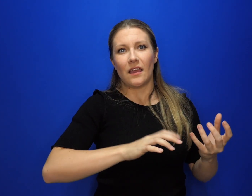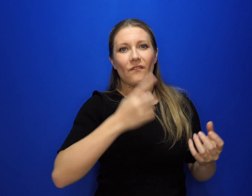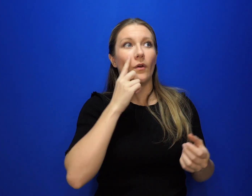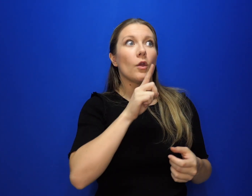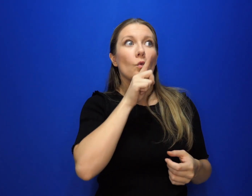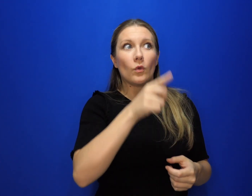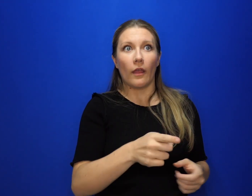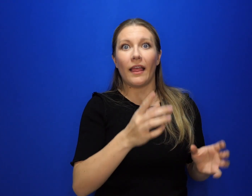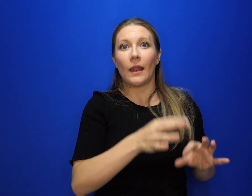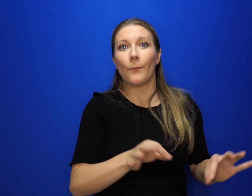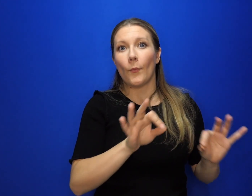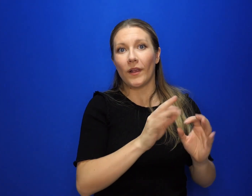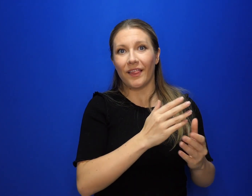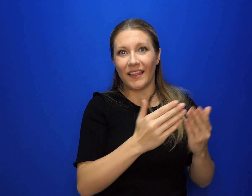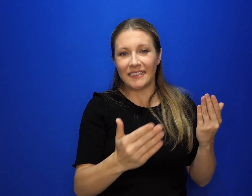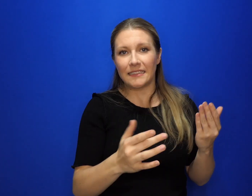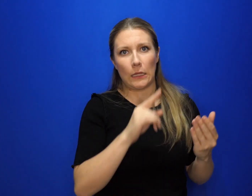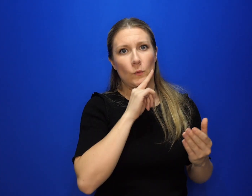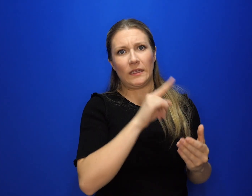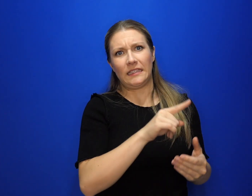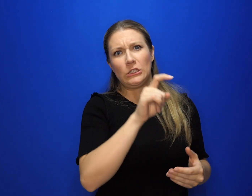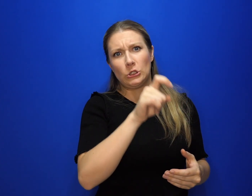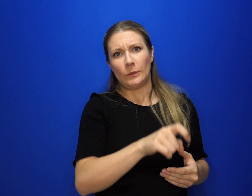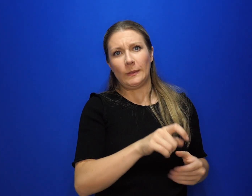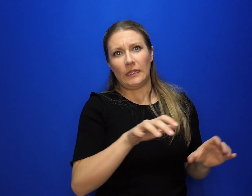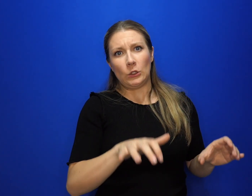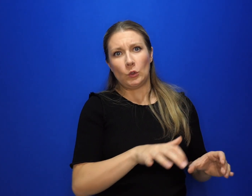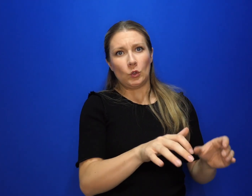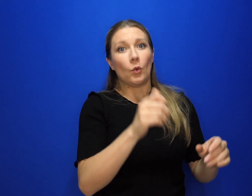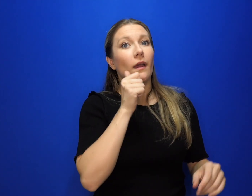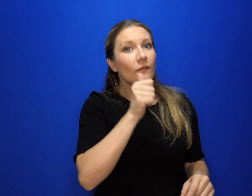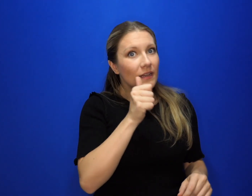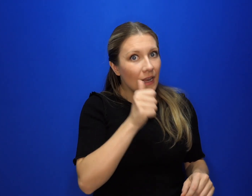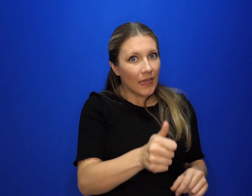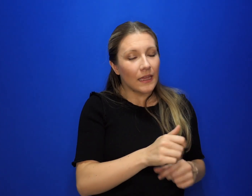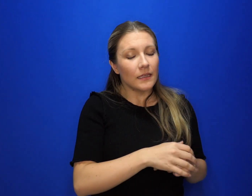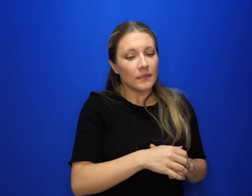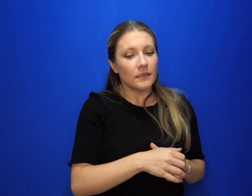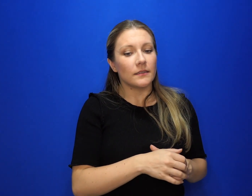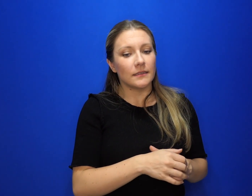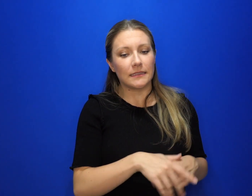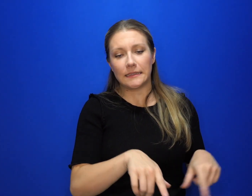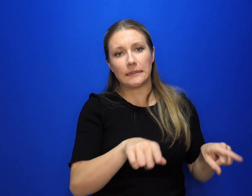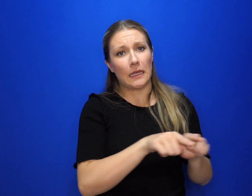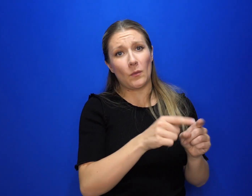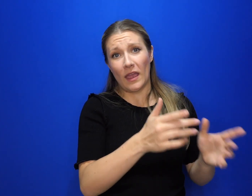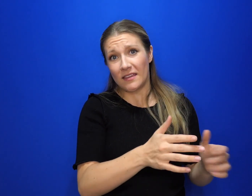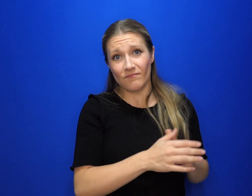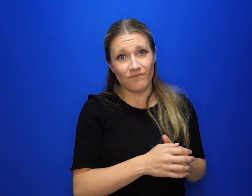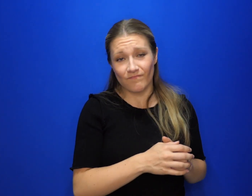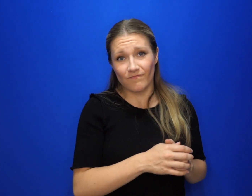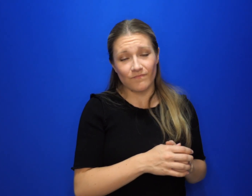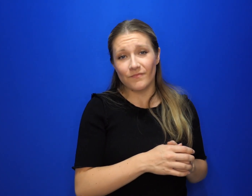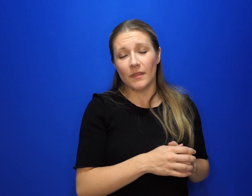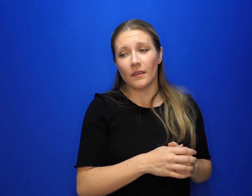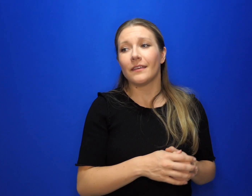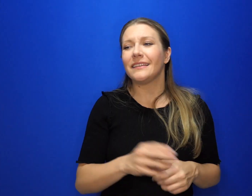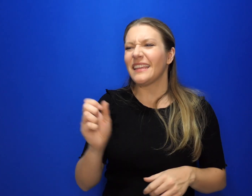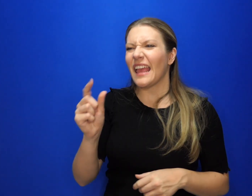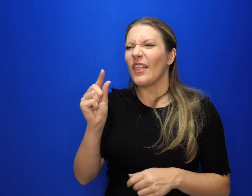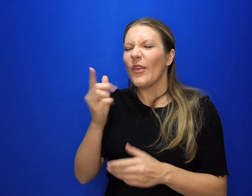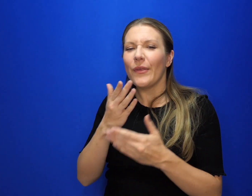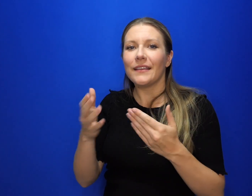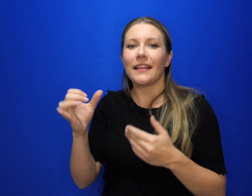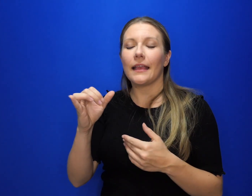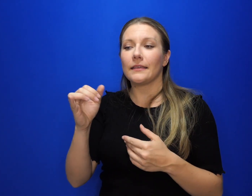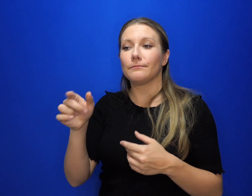real and important things that really should be being done every single day the same way. Yeah, right. Right. Little things like